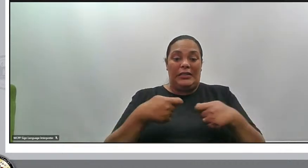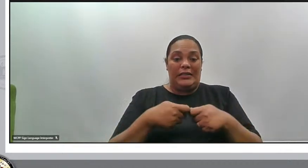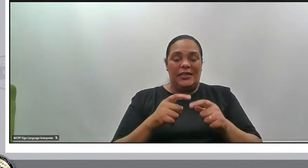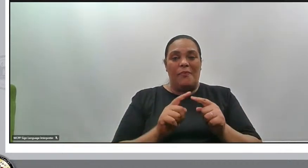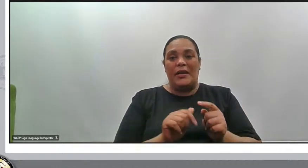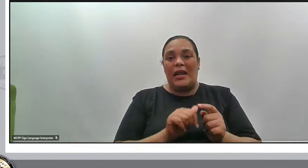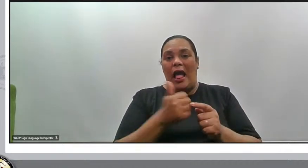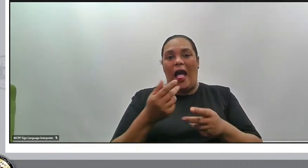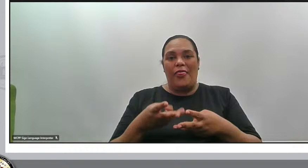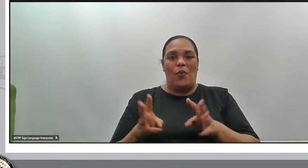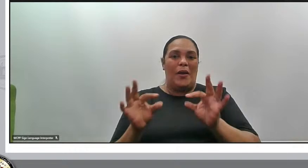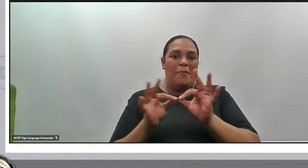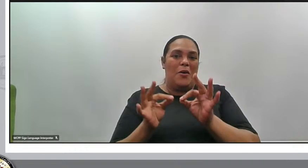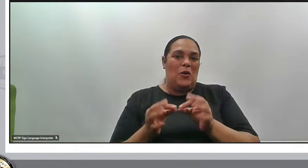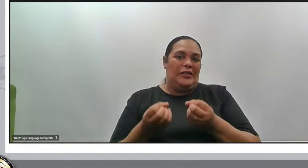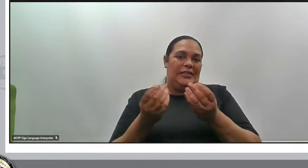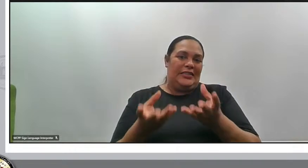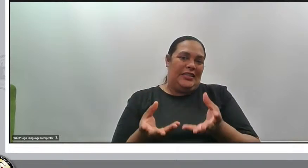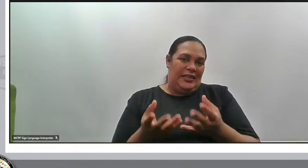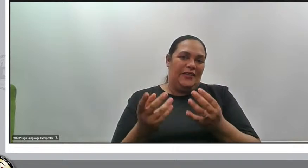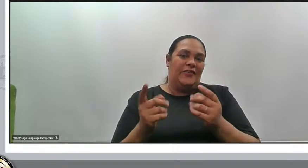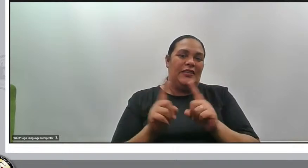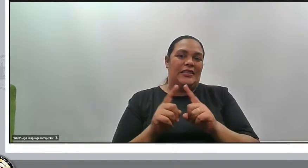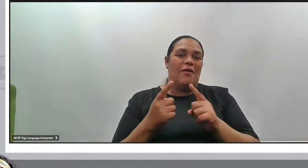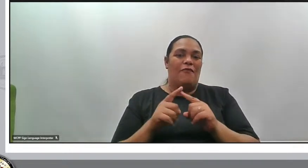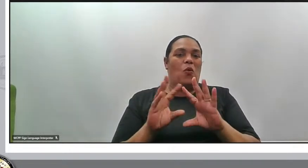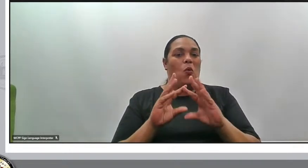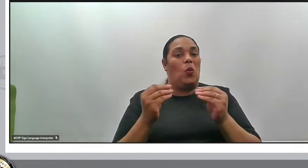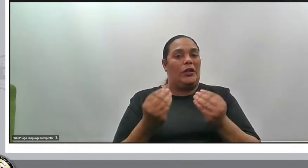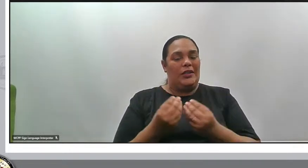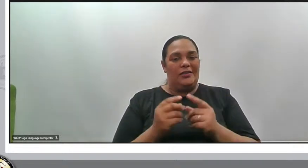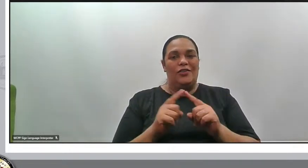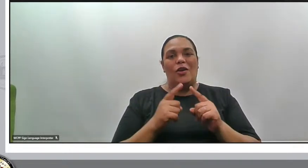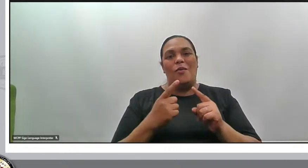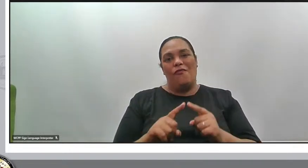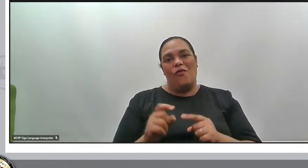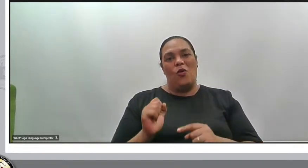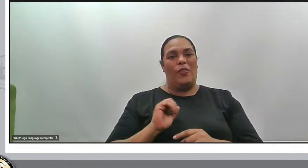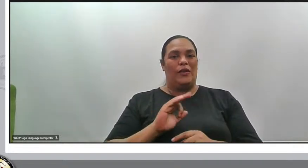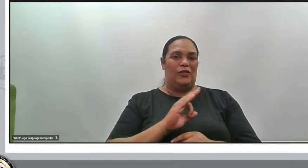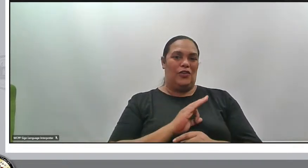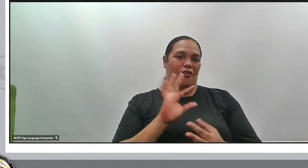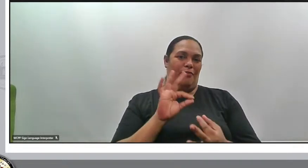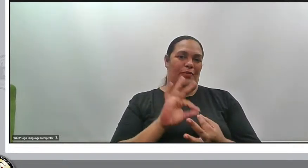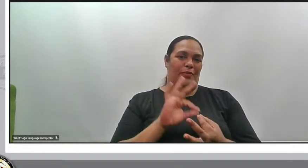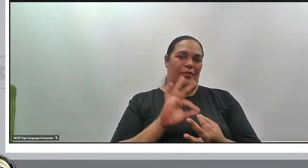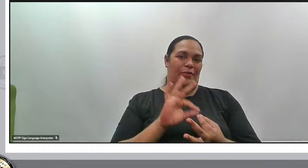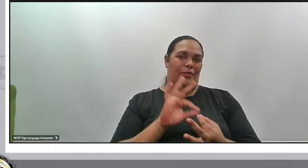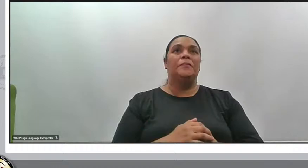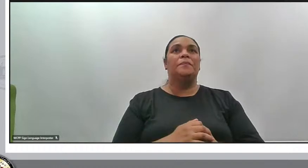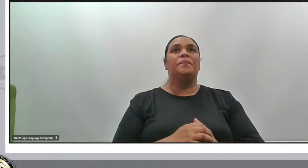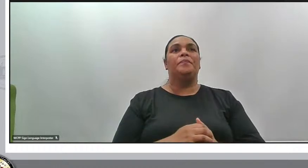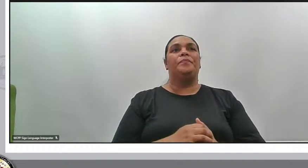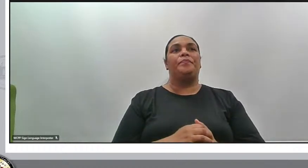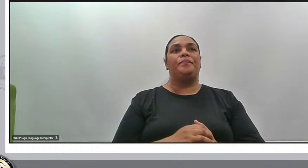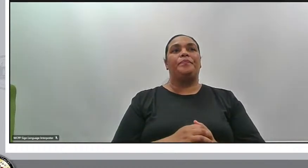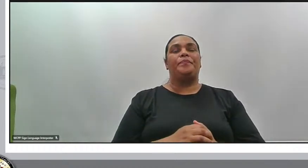of incentives to the organization and to the staff in particular.